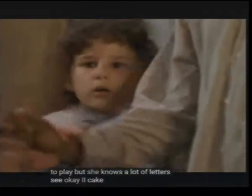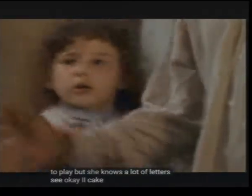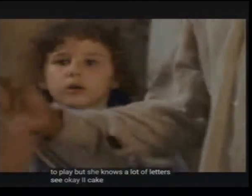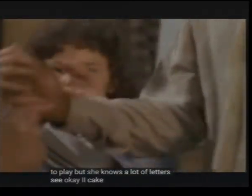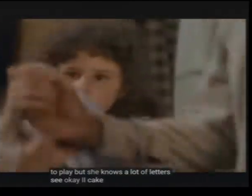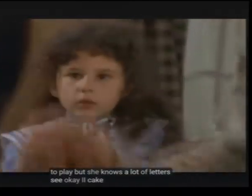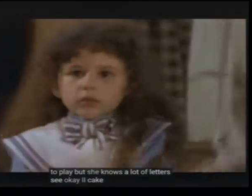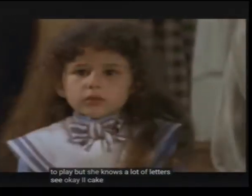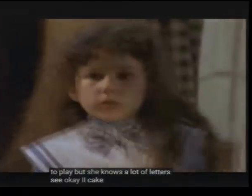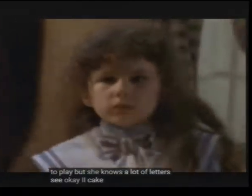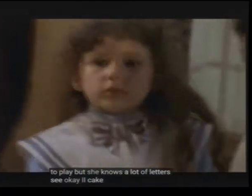Cake.